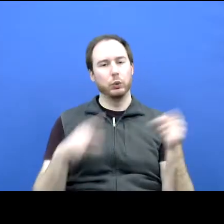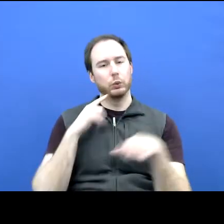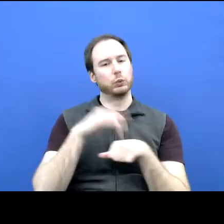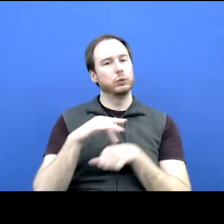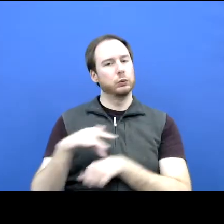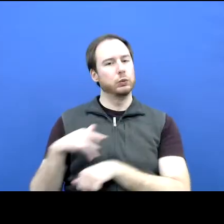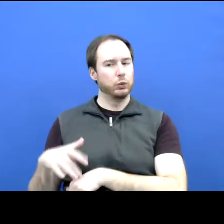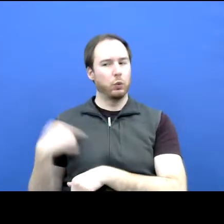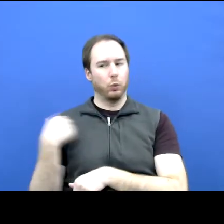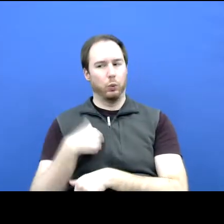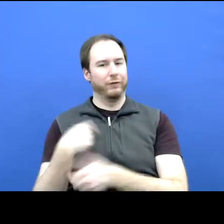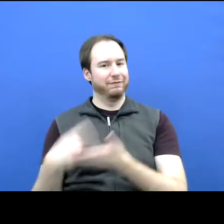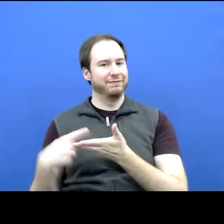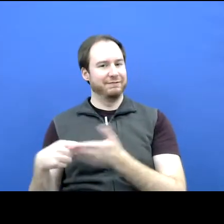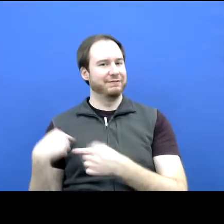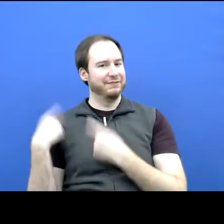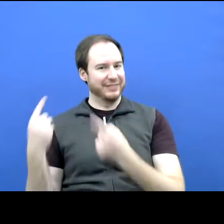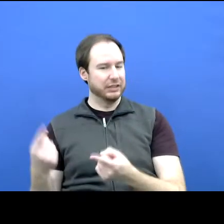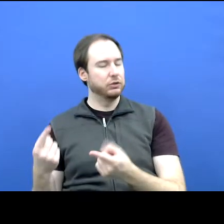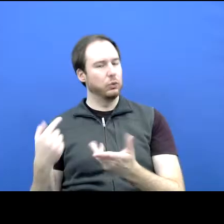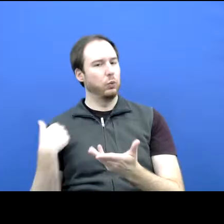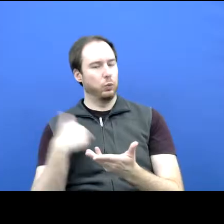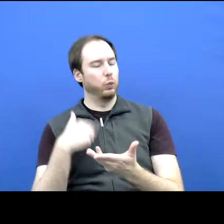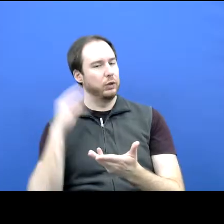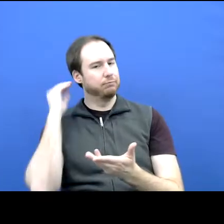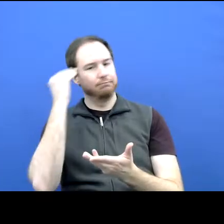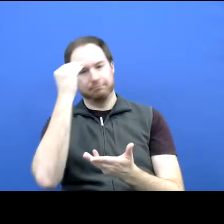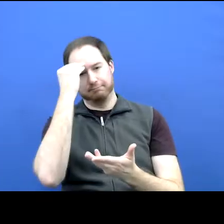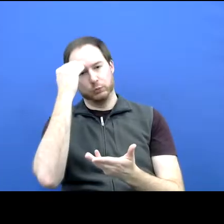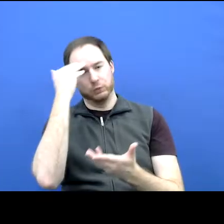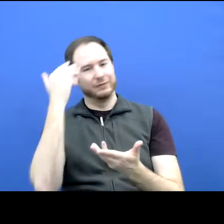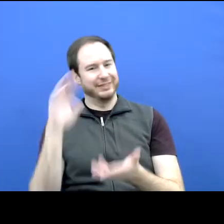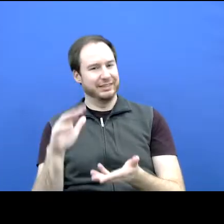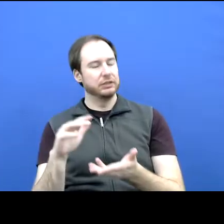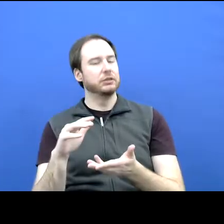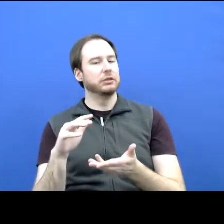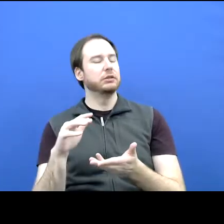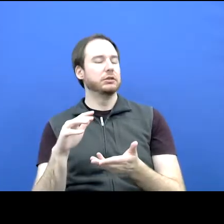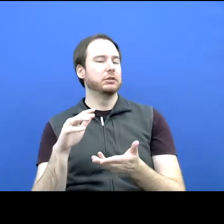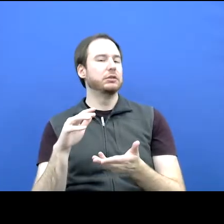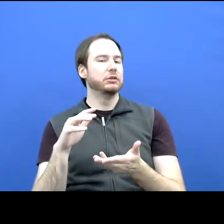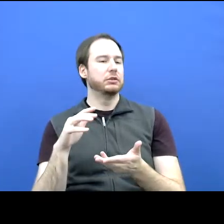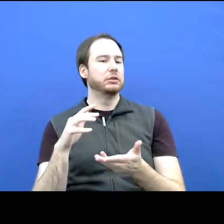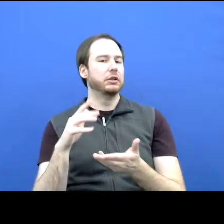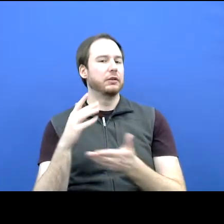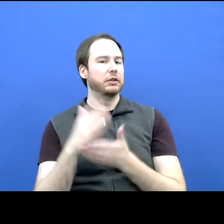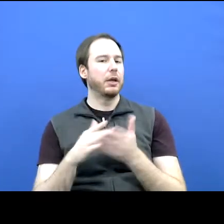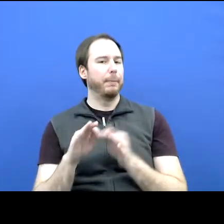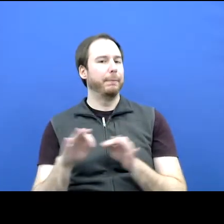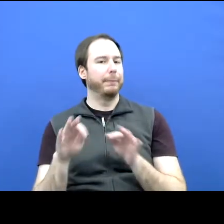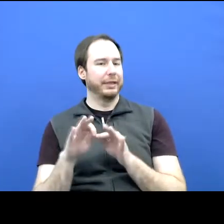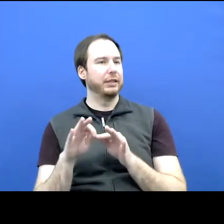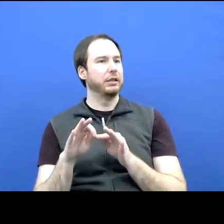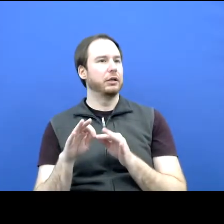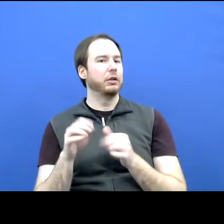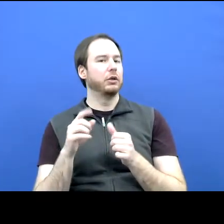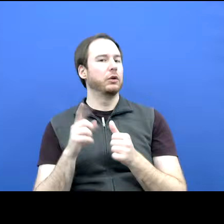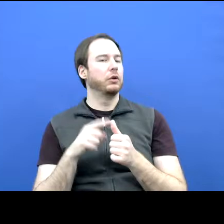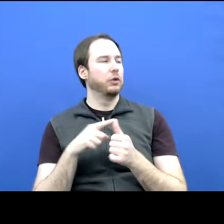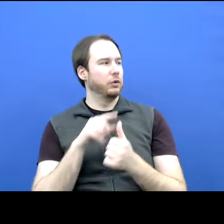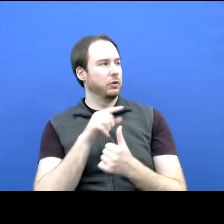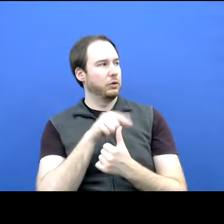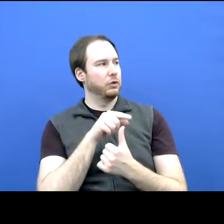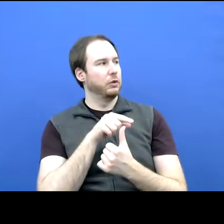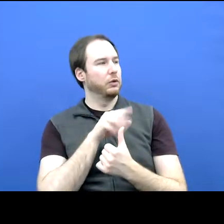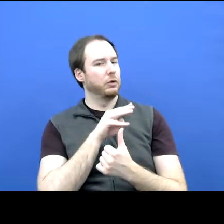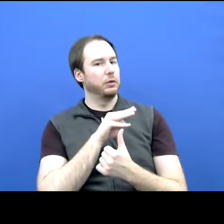the topics we've been discussing. So it is something we've been thinking about. And there's a couple of key things. One thing, Millie, as you said,